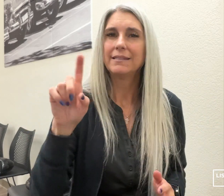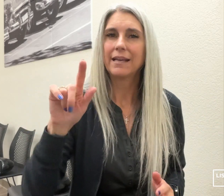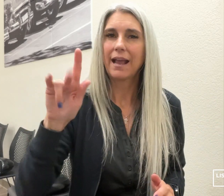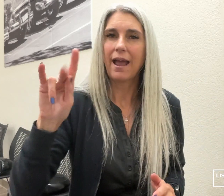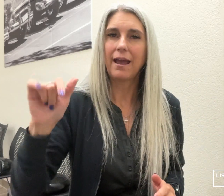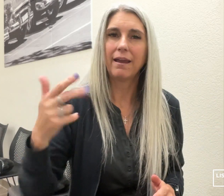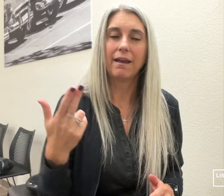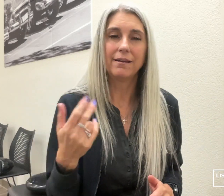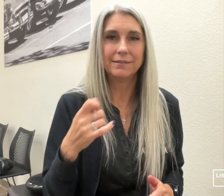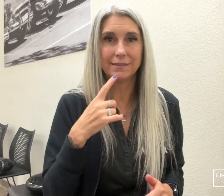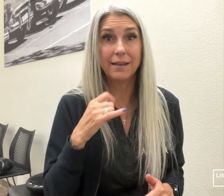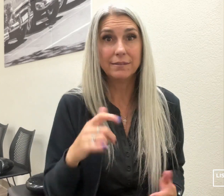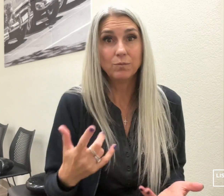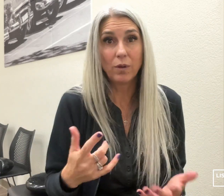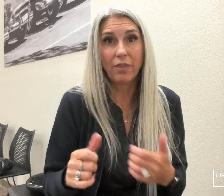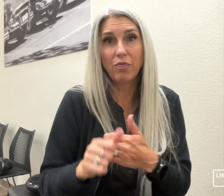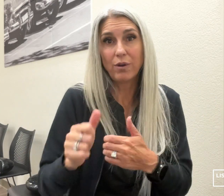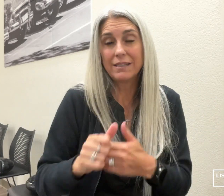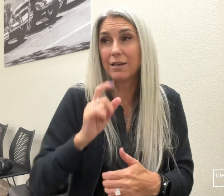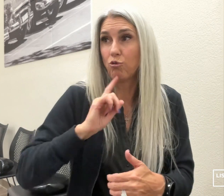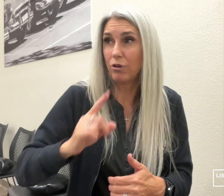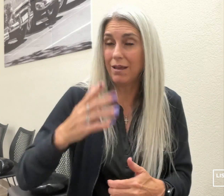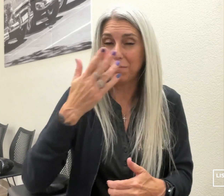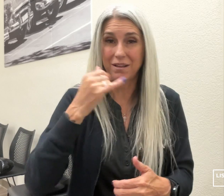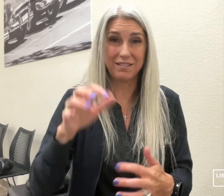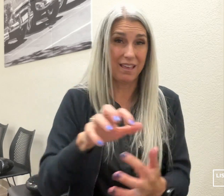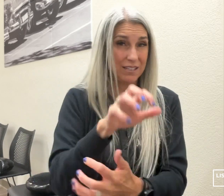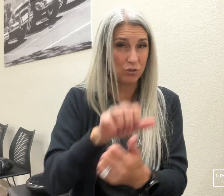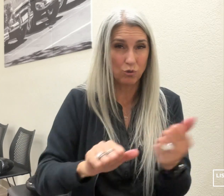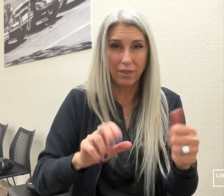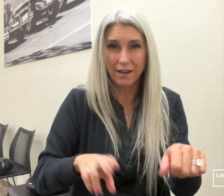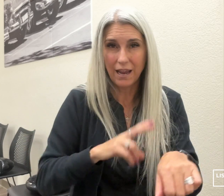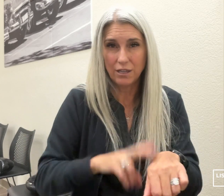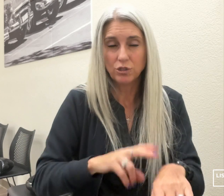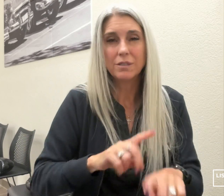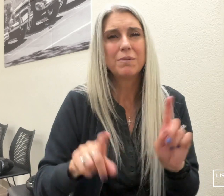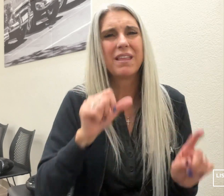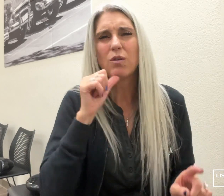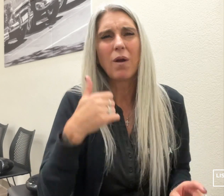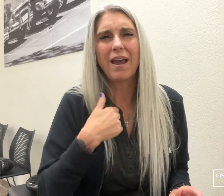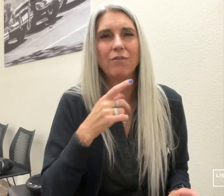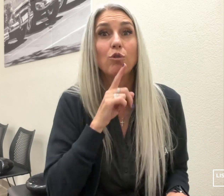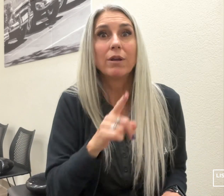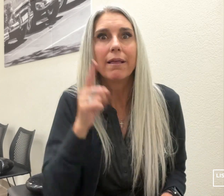like, yeah, the threats are real because they've destroyed those nations, but they don't have a real God.